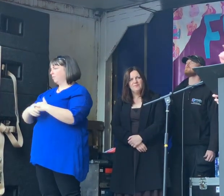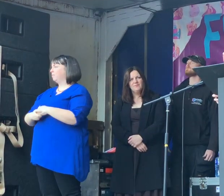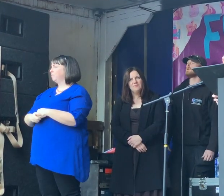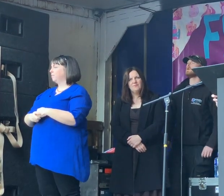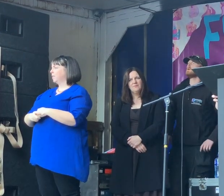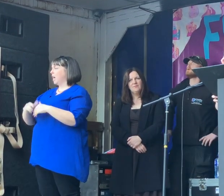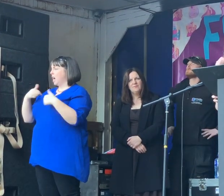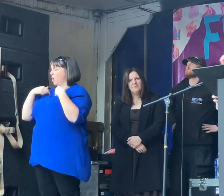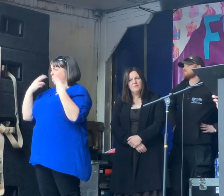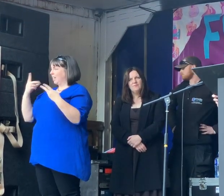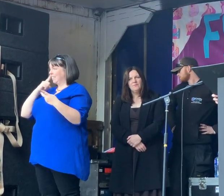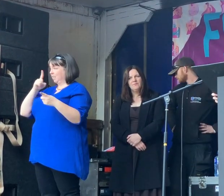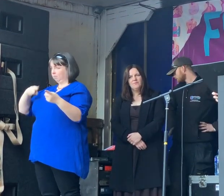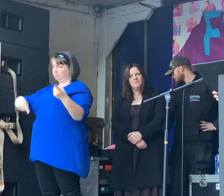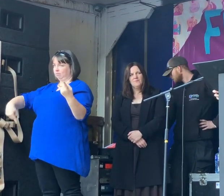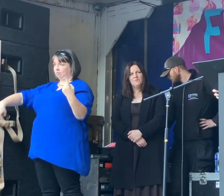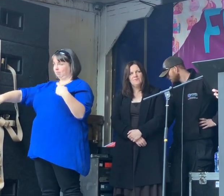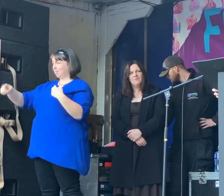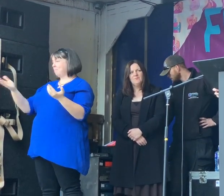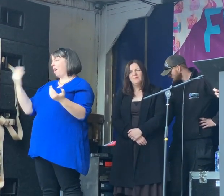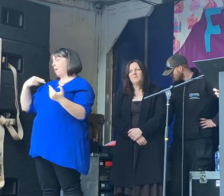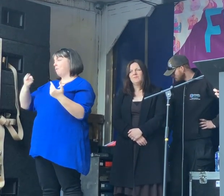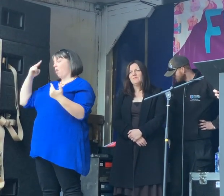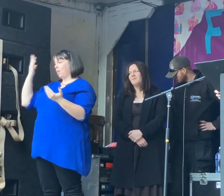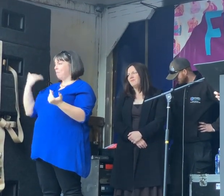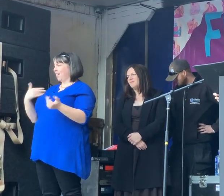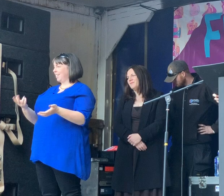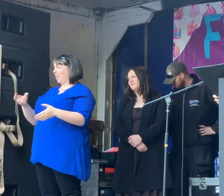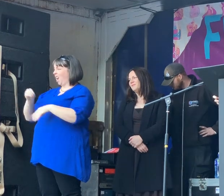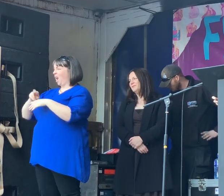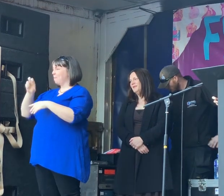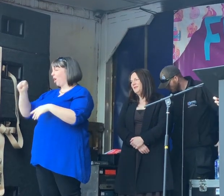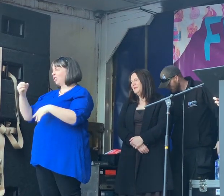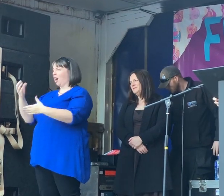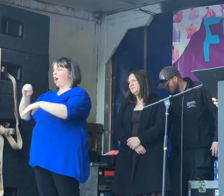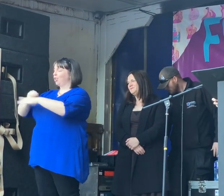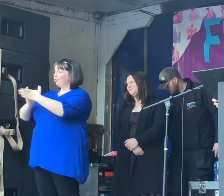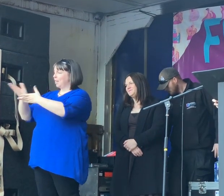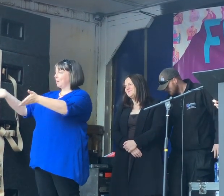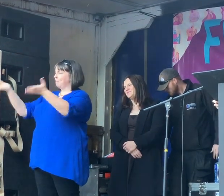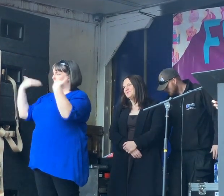And we want to see all ye up north. Come on, get on a bus or a train.